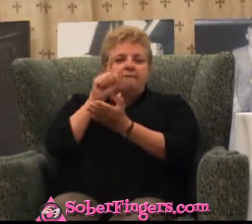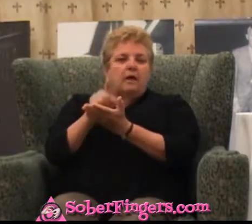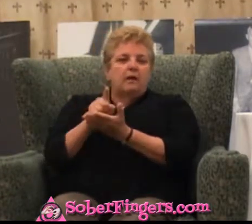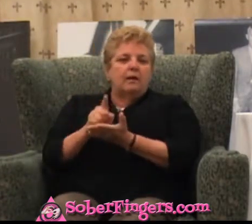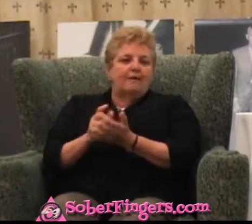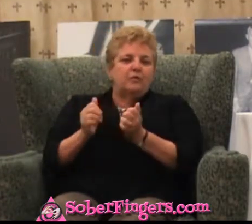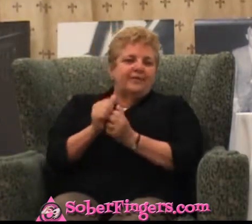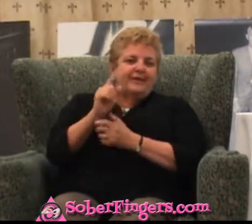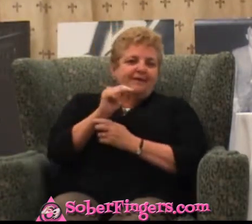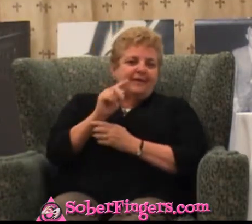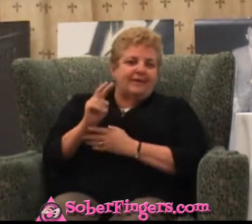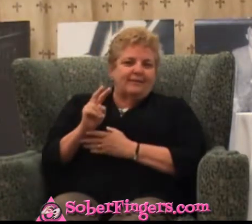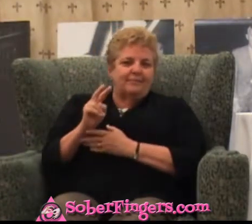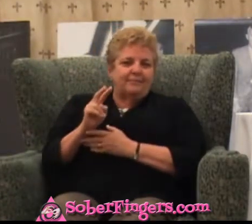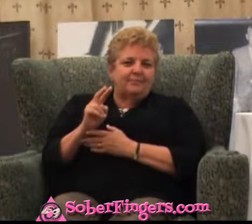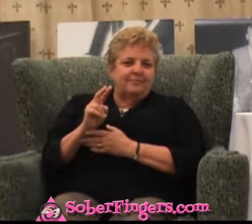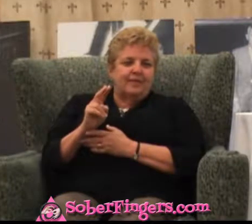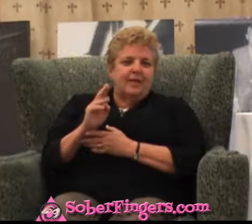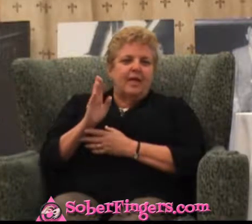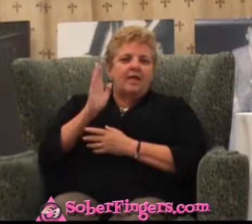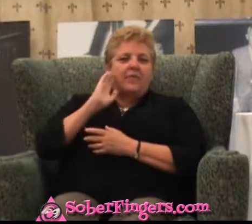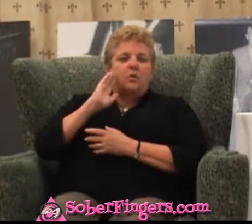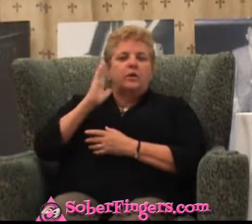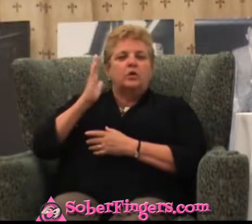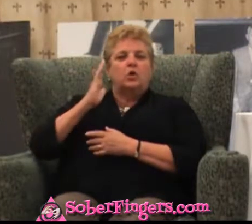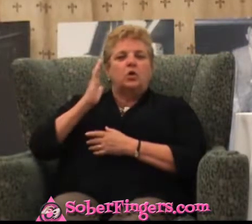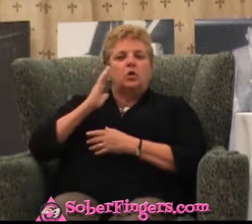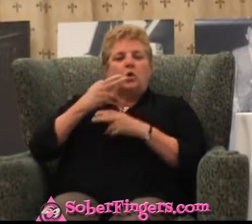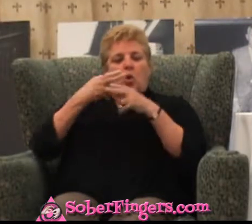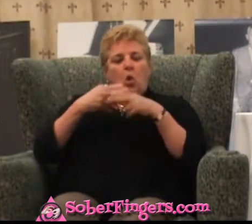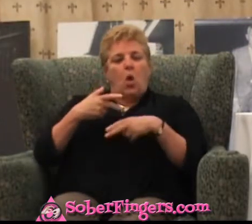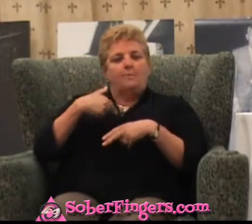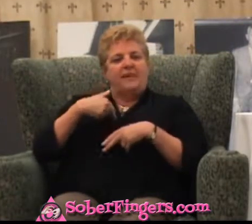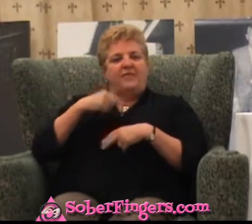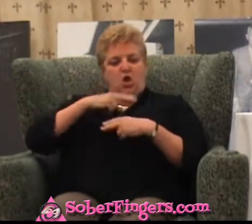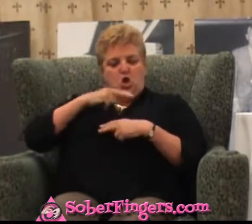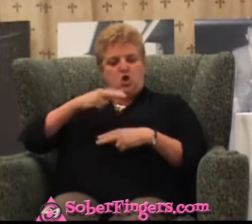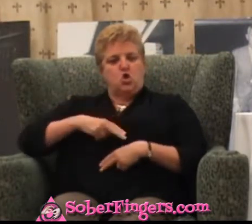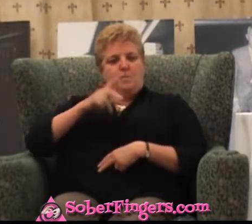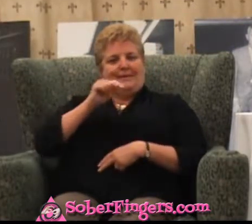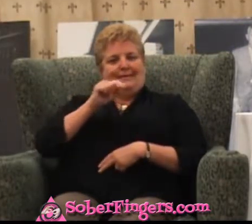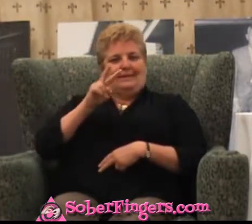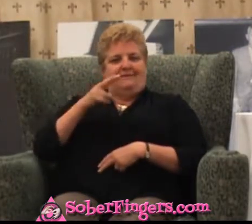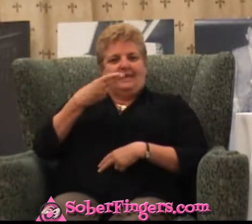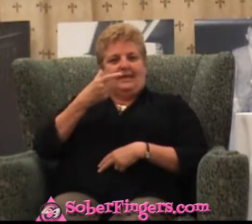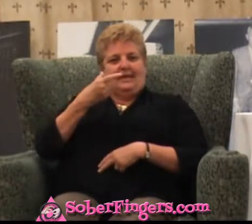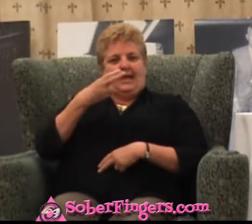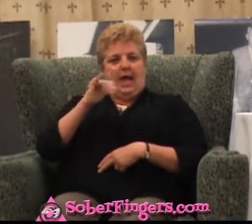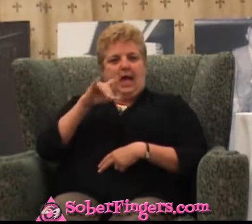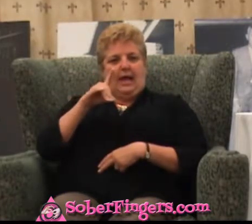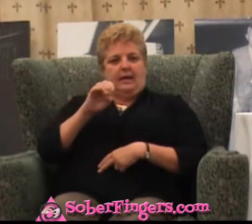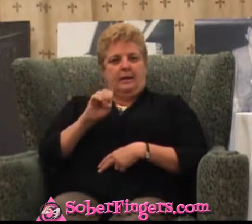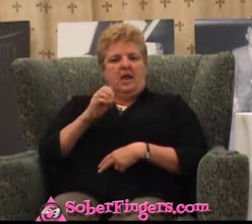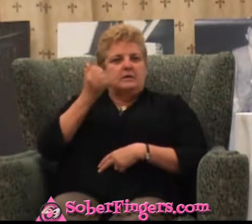call me the human TV guide because I would be glued to the television every day looking at